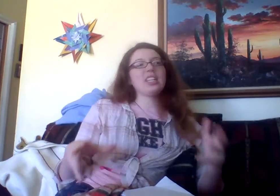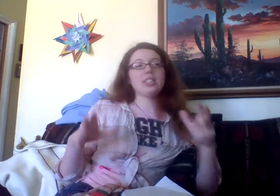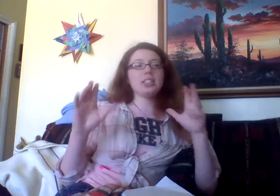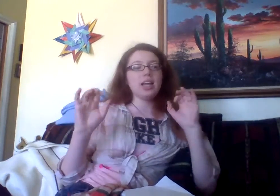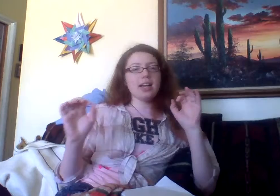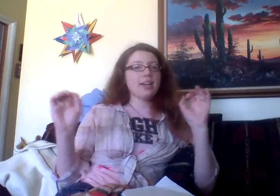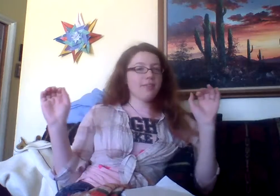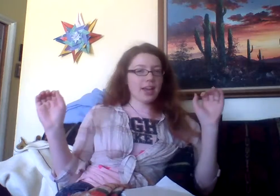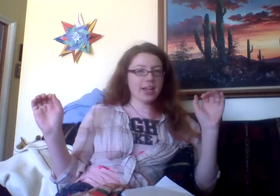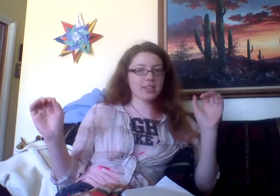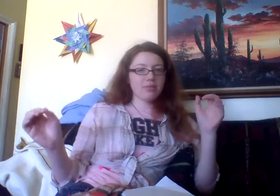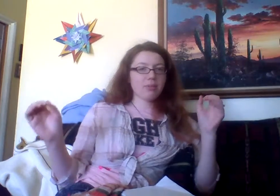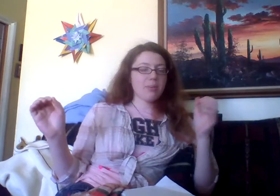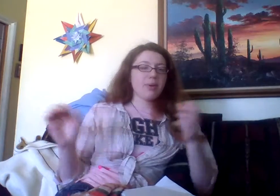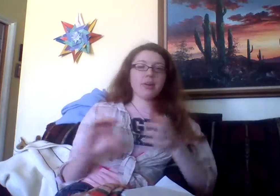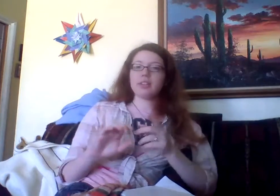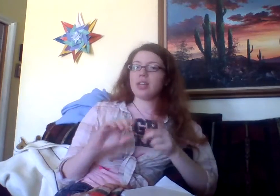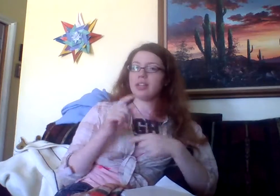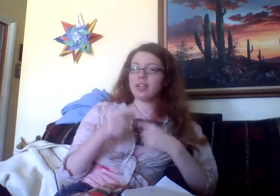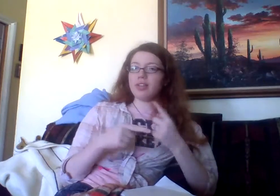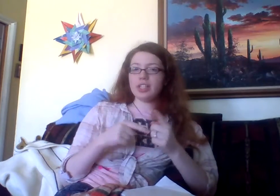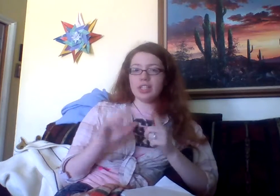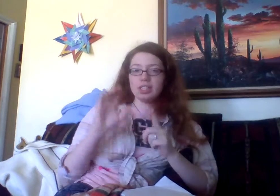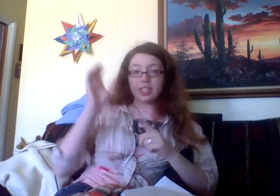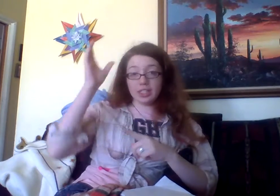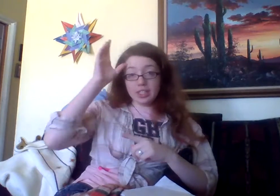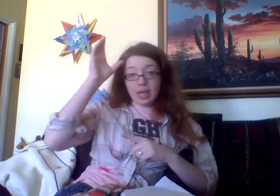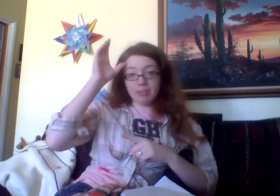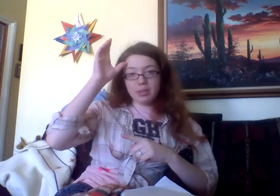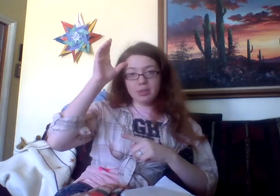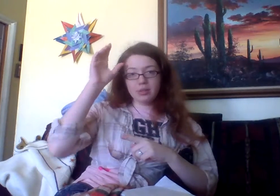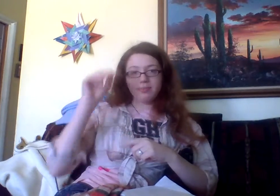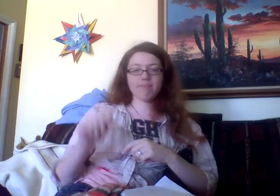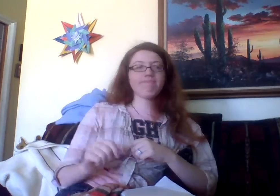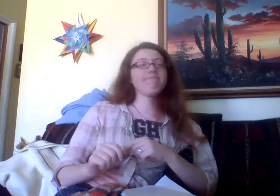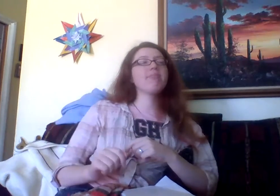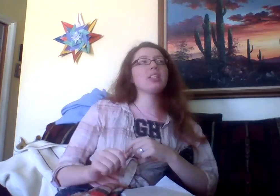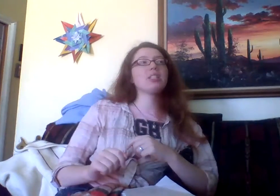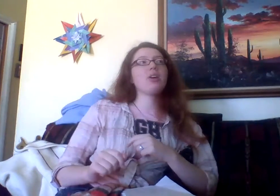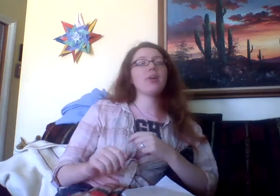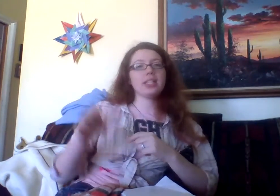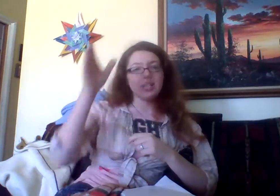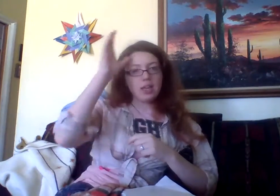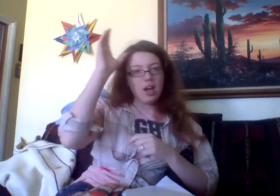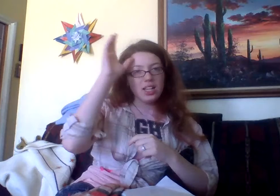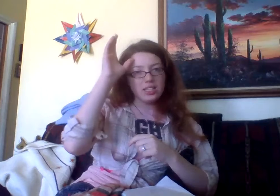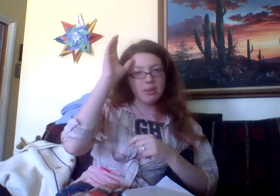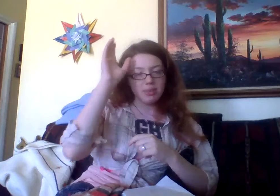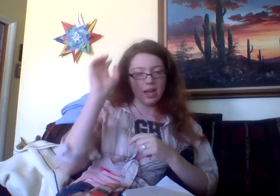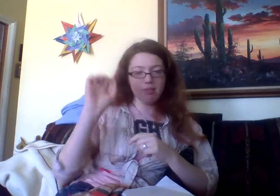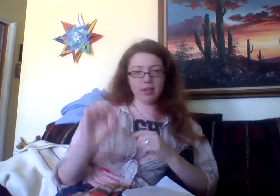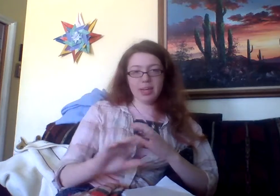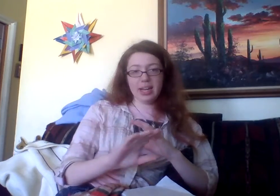Because the sign conveys, remember, sign language is conceptual. So it's the concept of there being